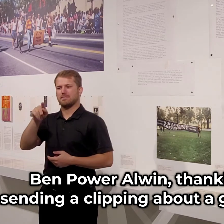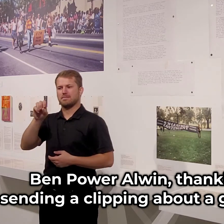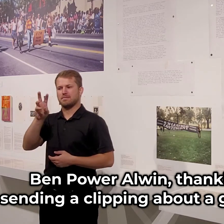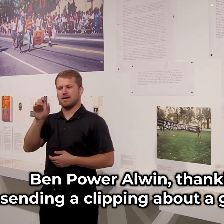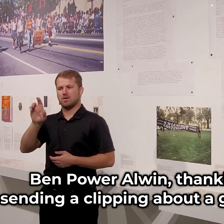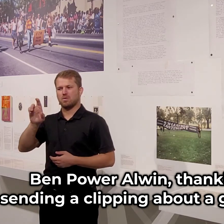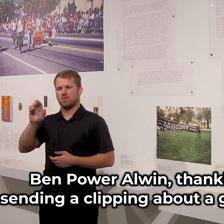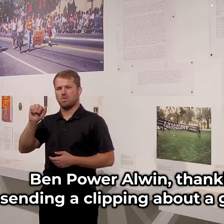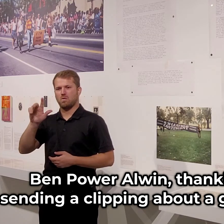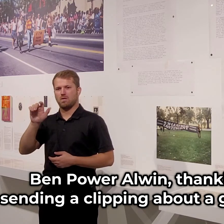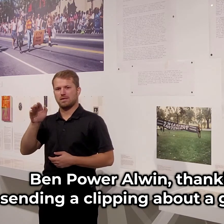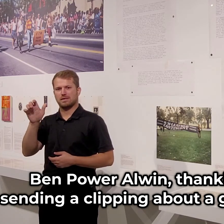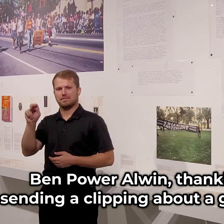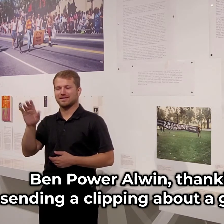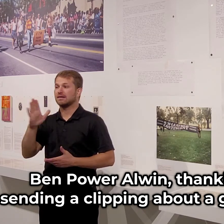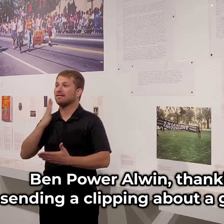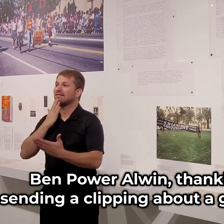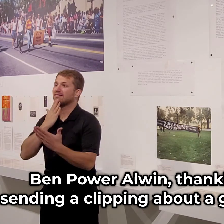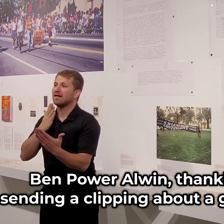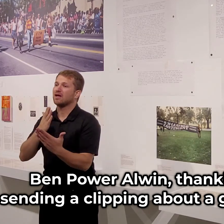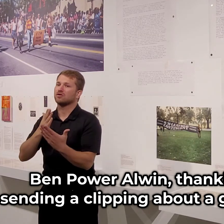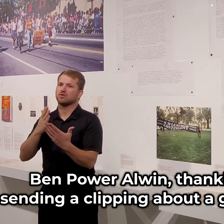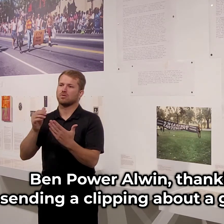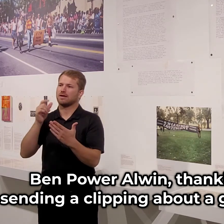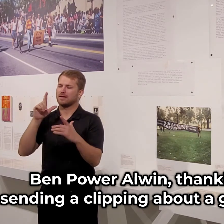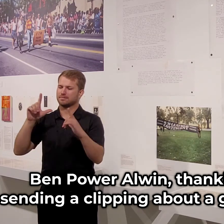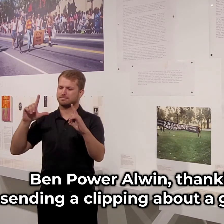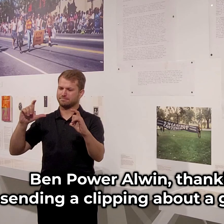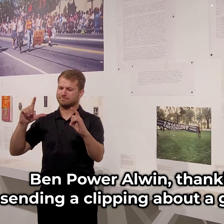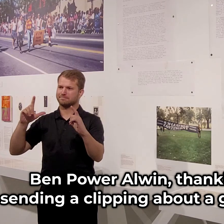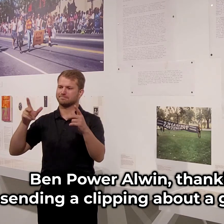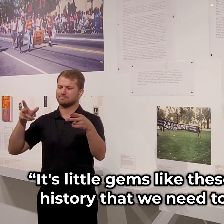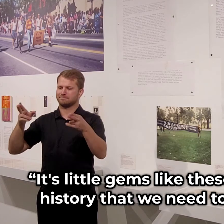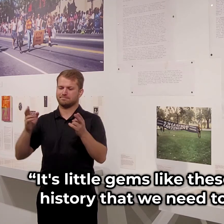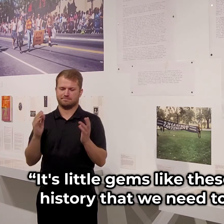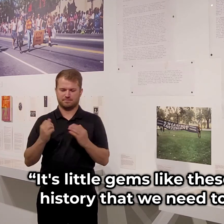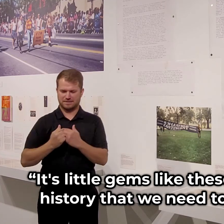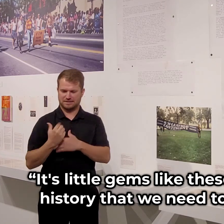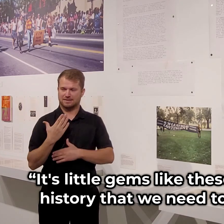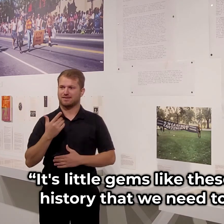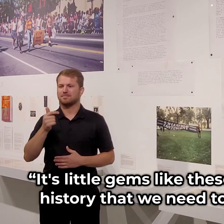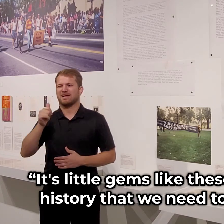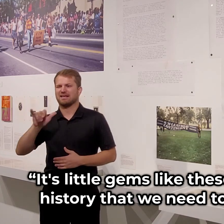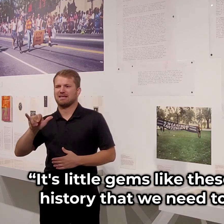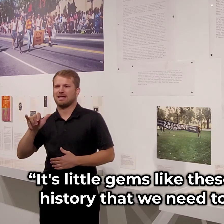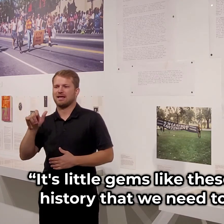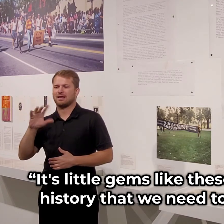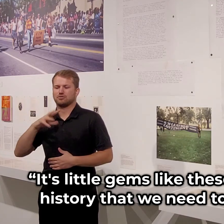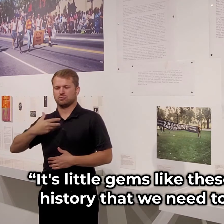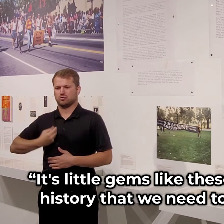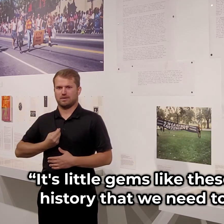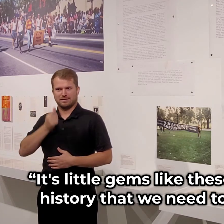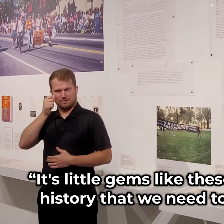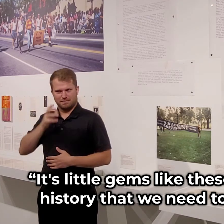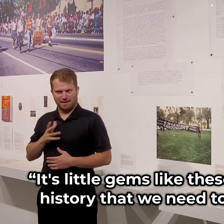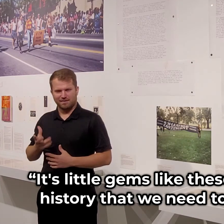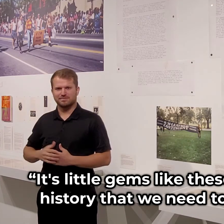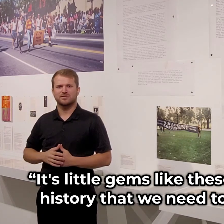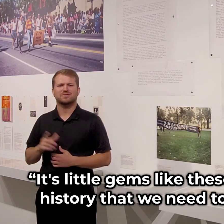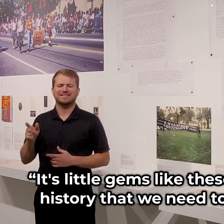for sending a clipping about a gay trans man. Quote, "It's little gems like these, hidden in history,